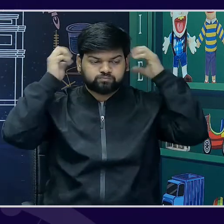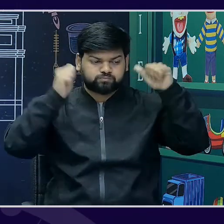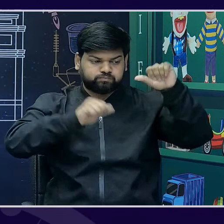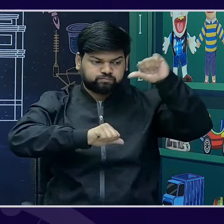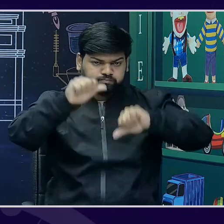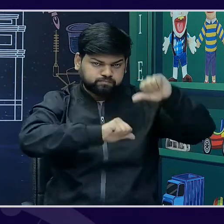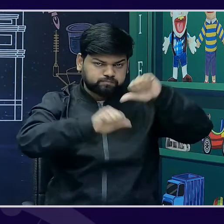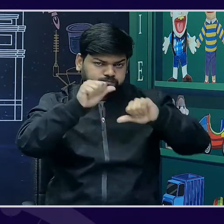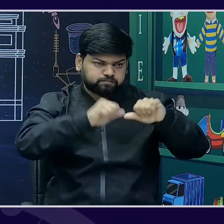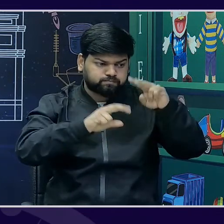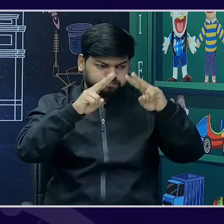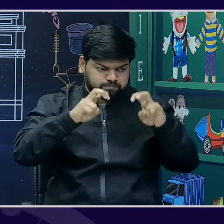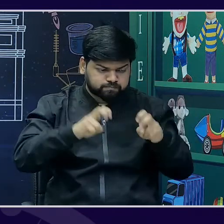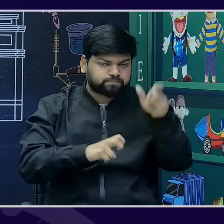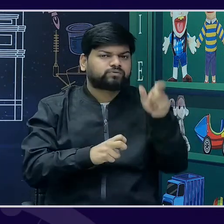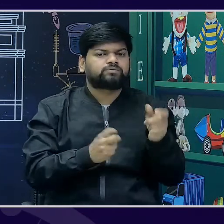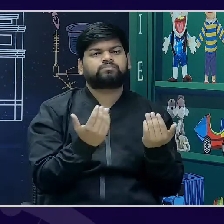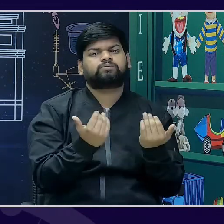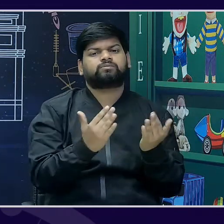audiological clinic.